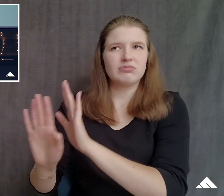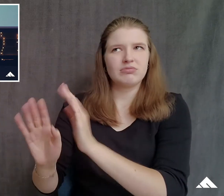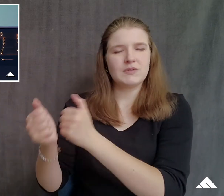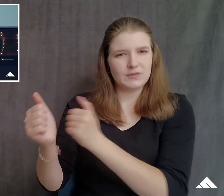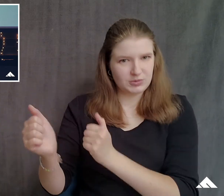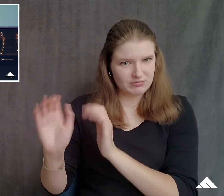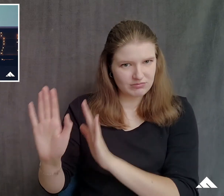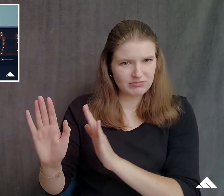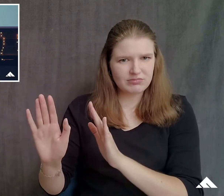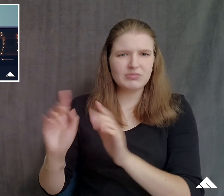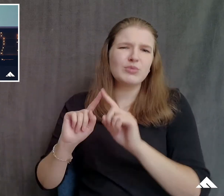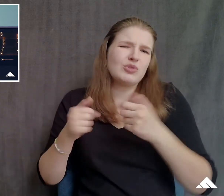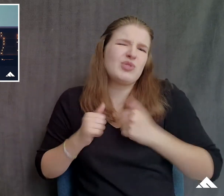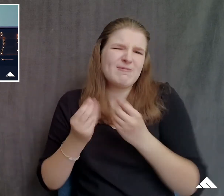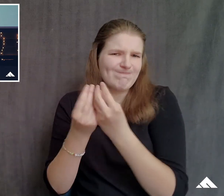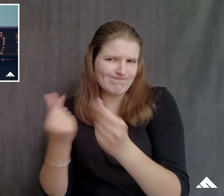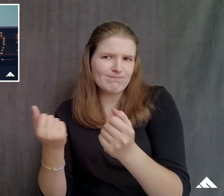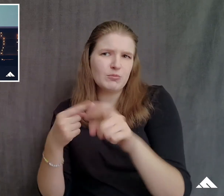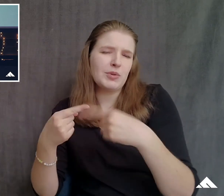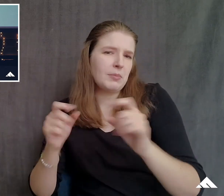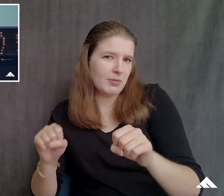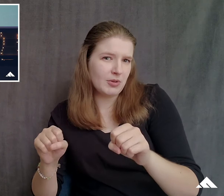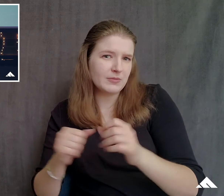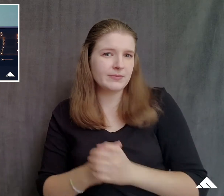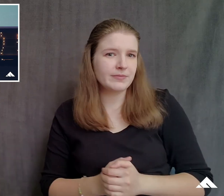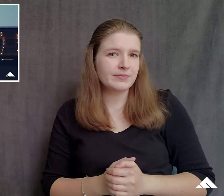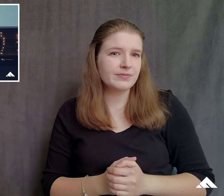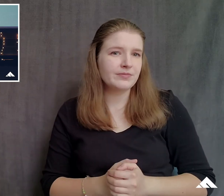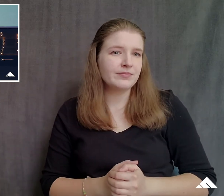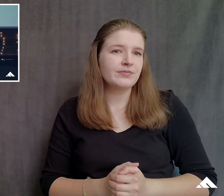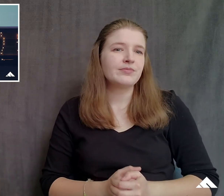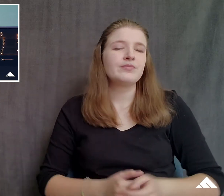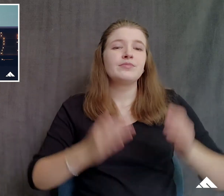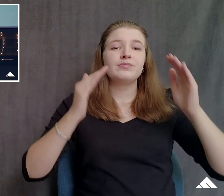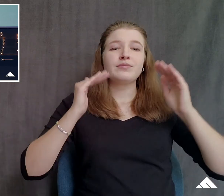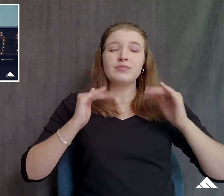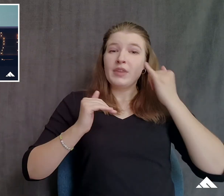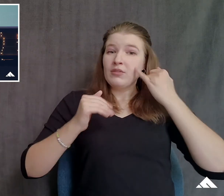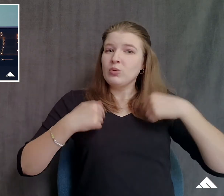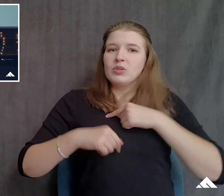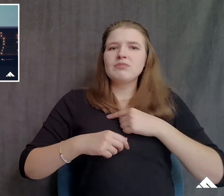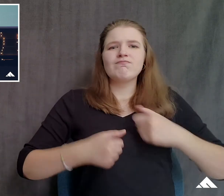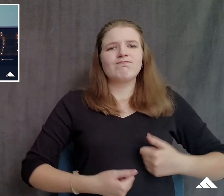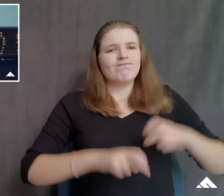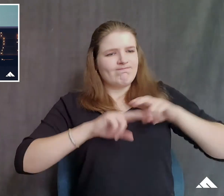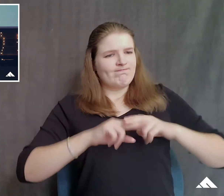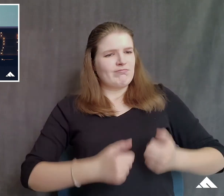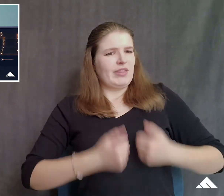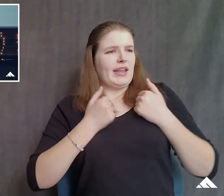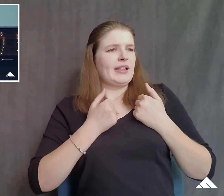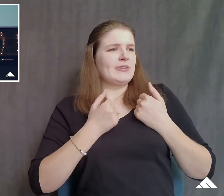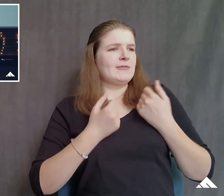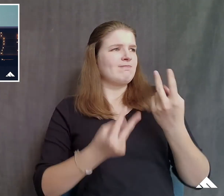you and I were going to sit down and begin to think through our life, some of you have a lot of life to think through. I've got